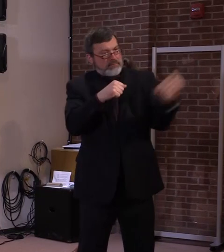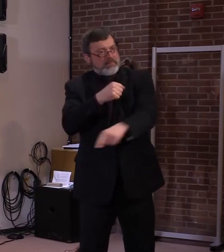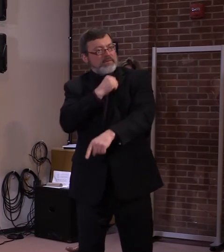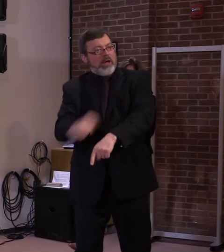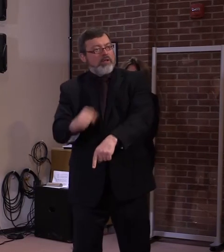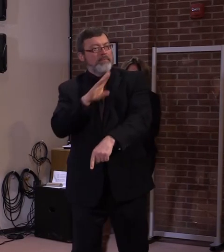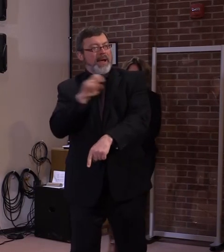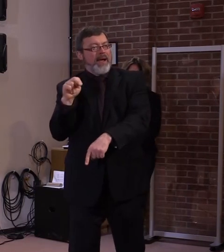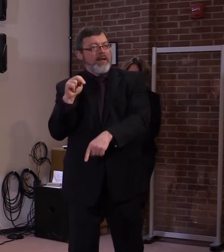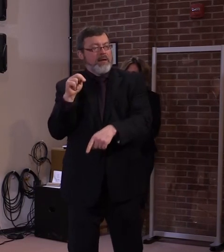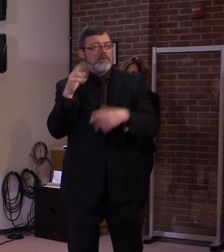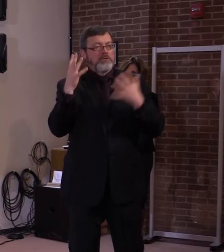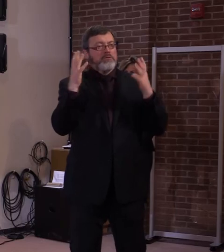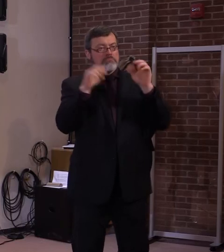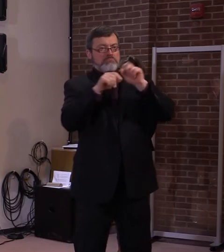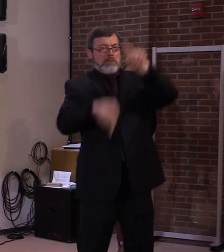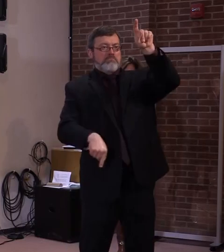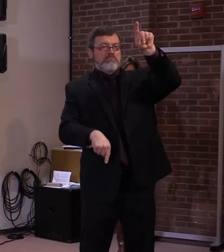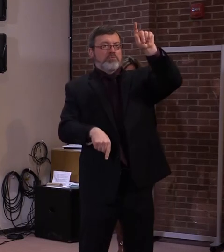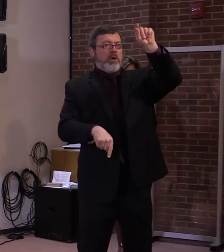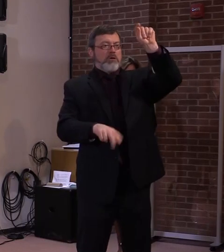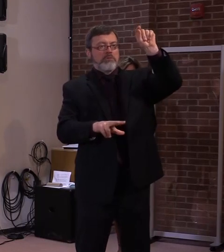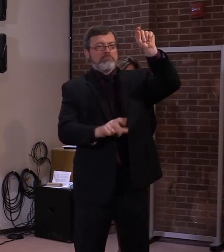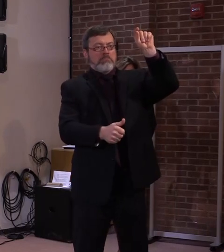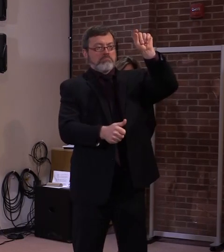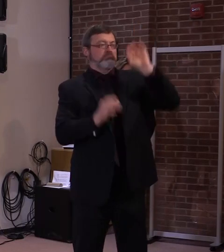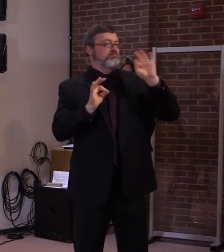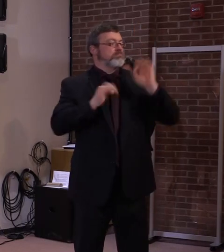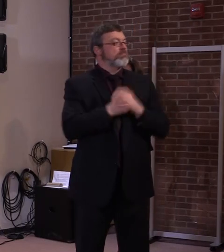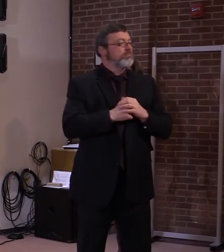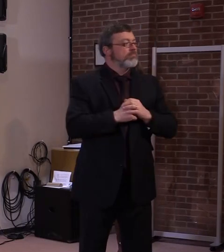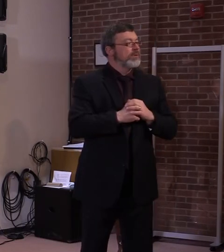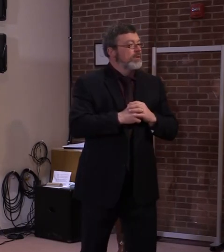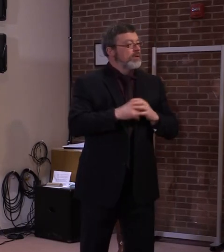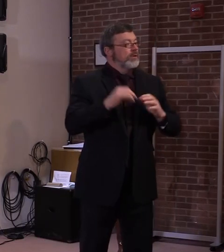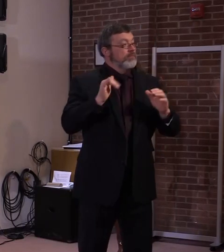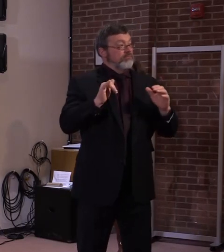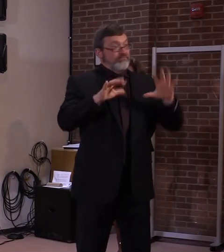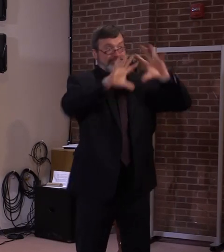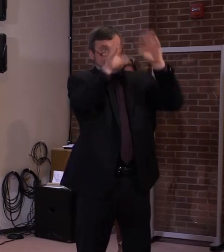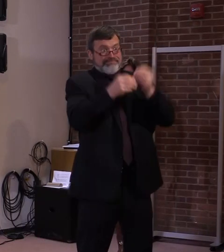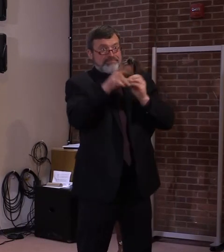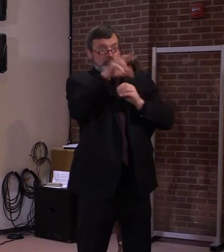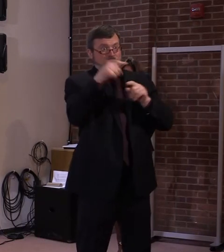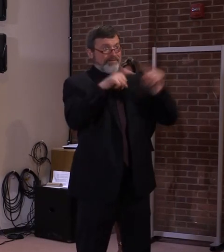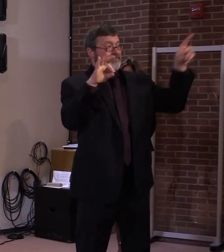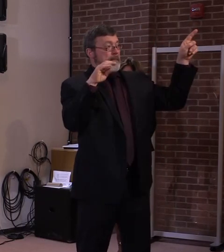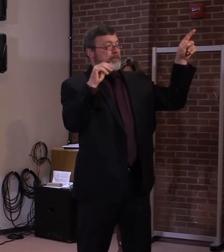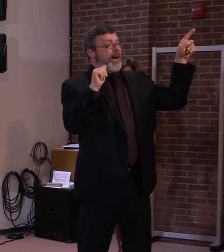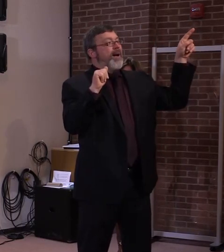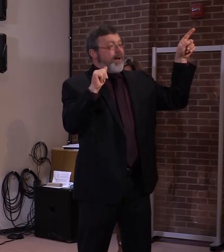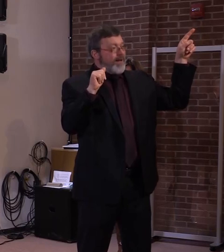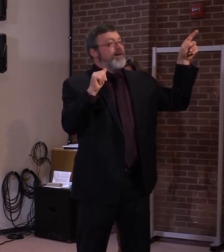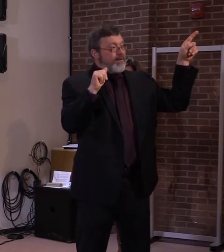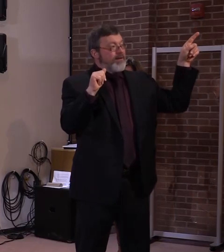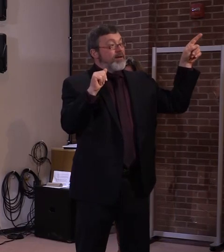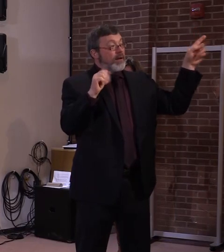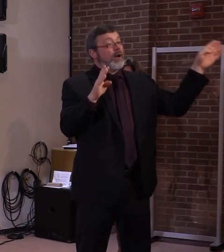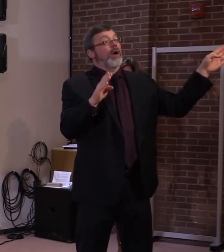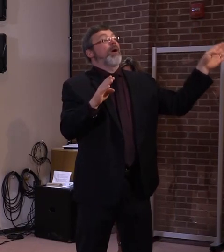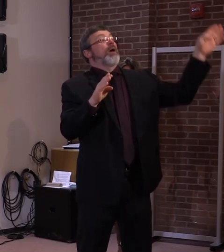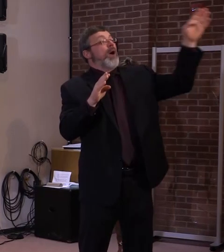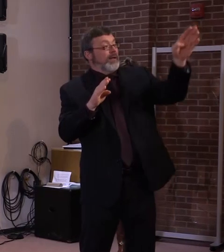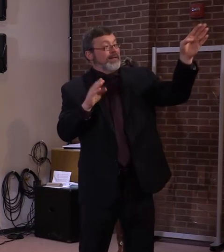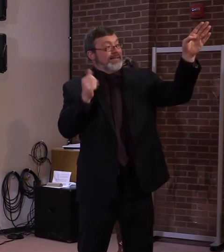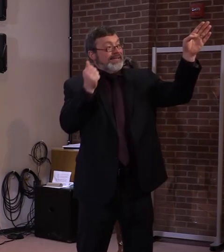Center, to help expand their staffing. In addition to those 30 FEMA staff, six teams, three from FEMA and